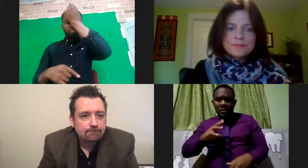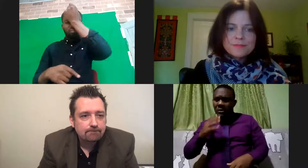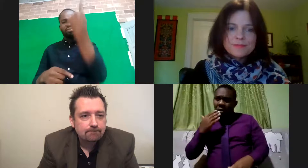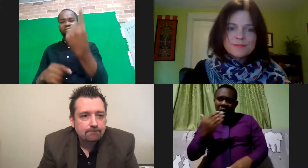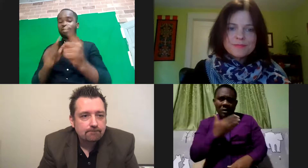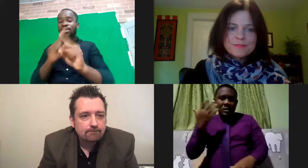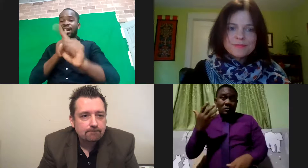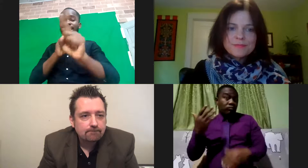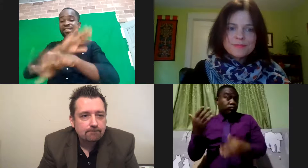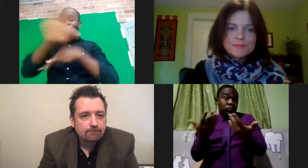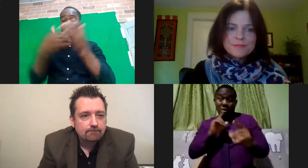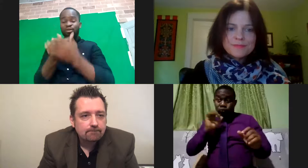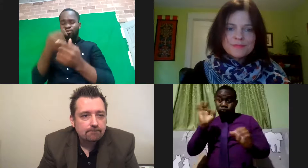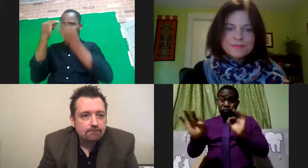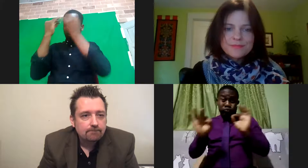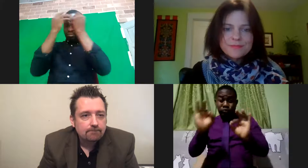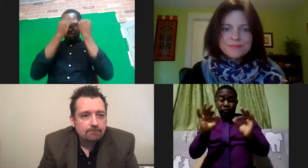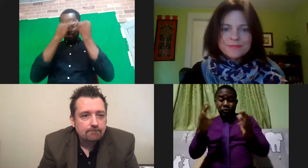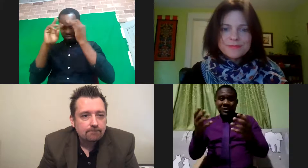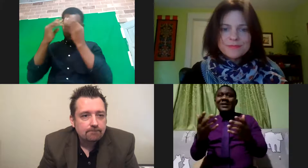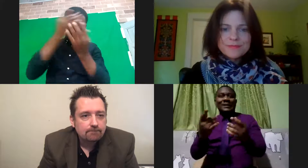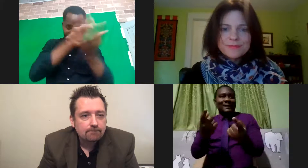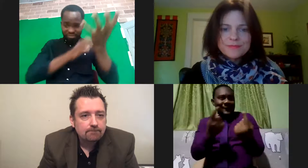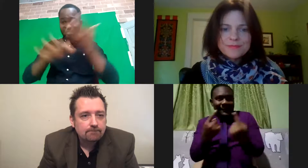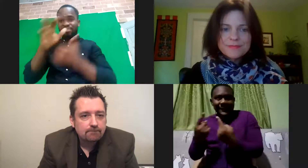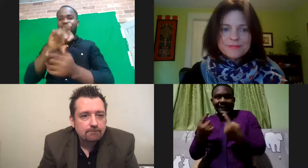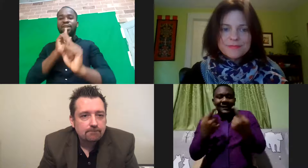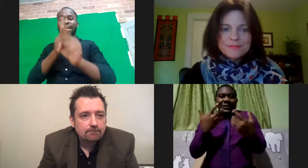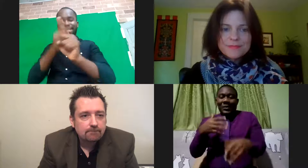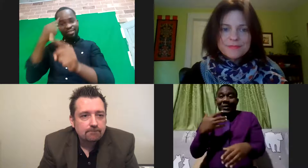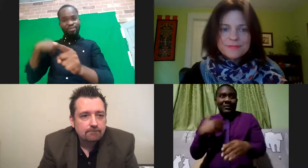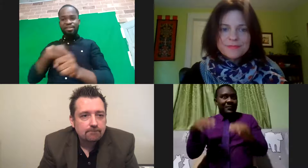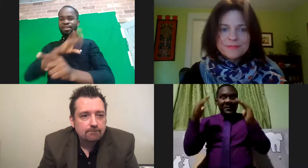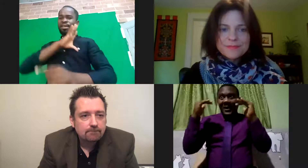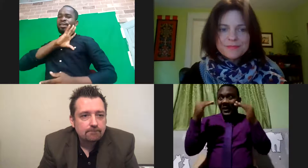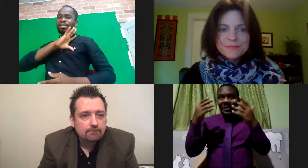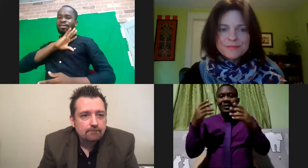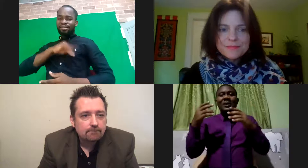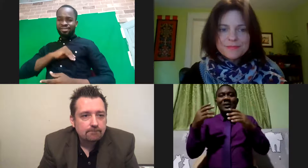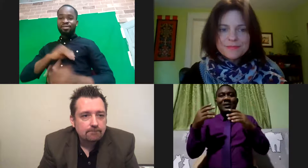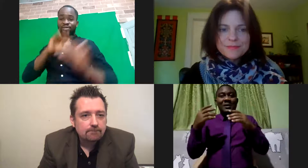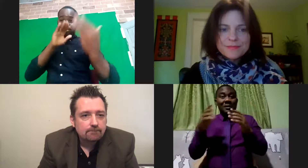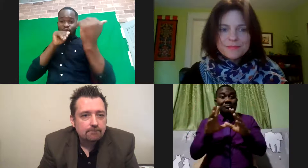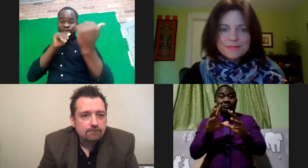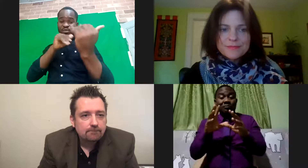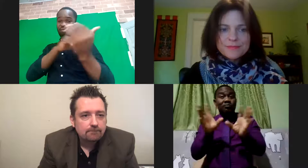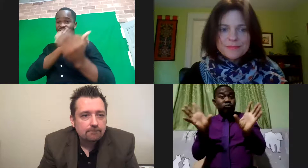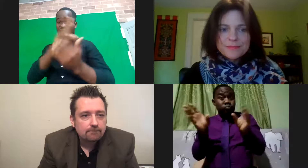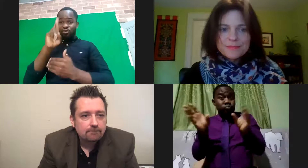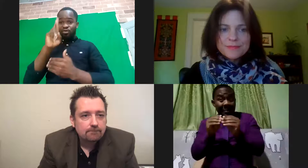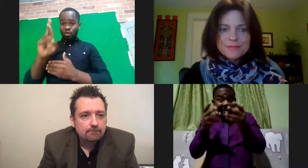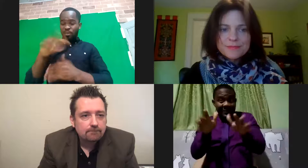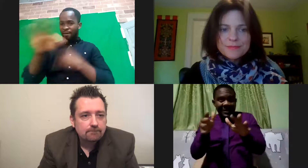our questions and doubts and all this information. We hope that at the end of this conference, we actually all